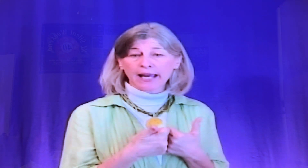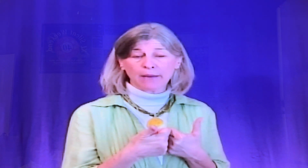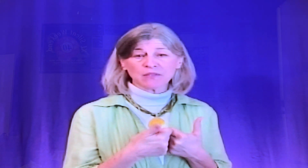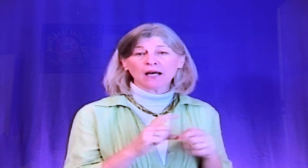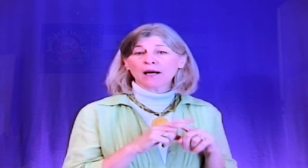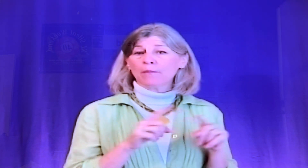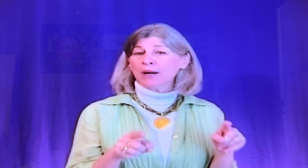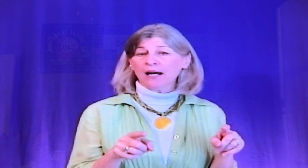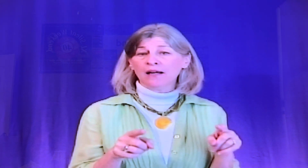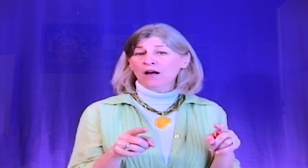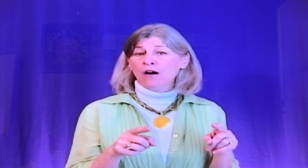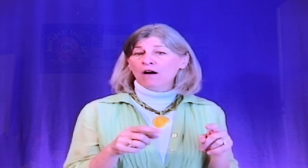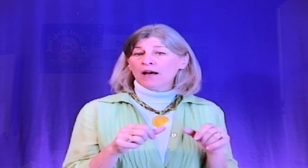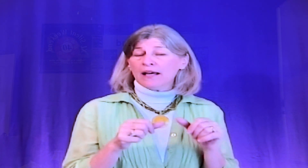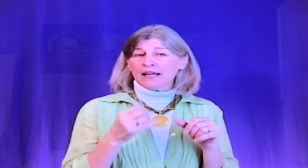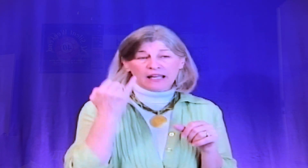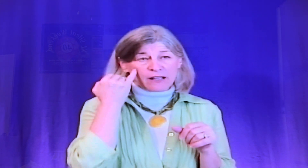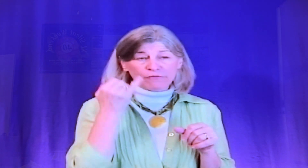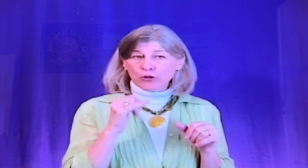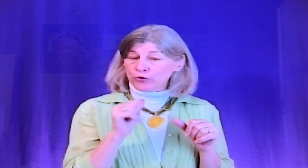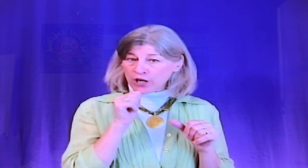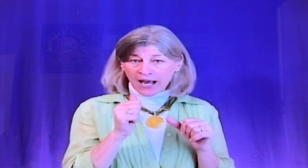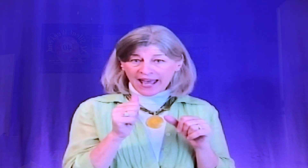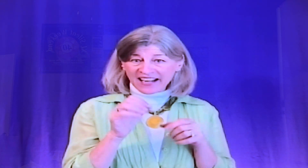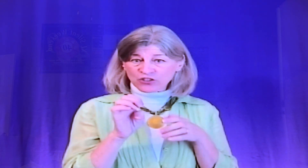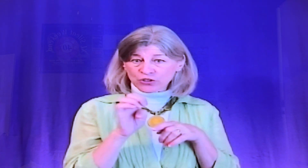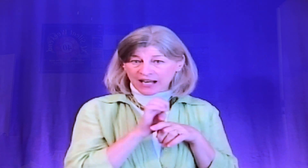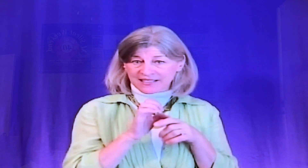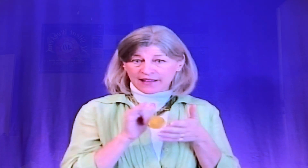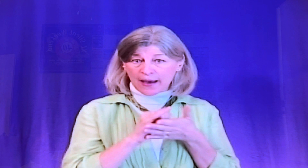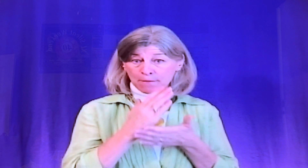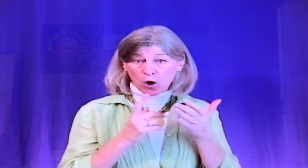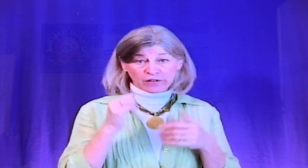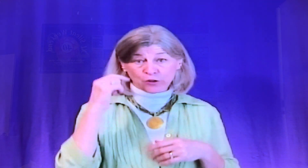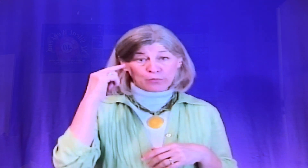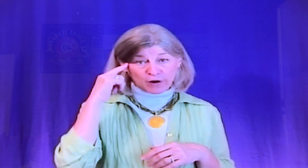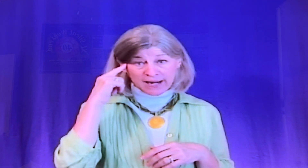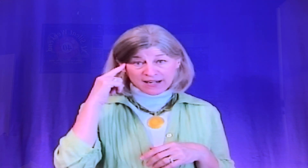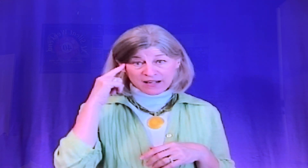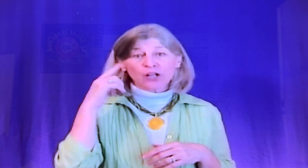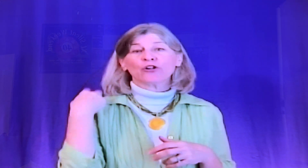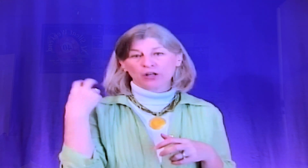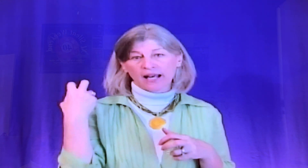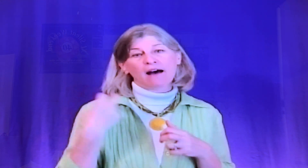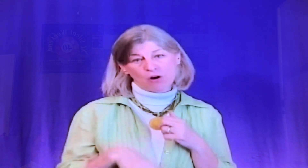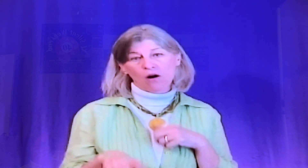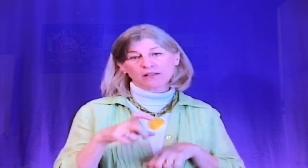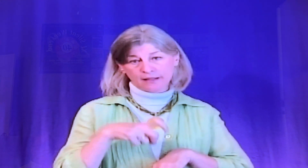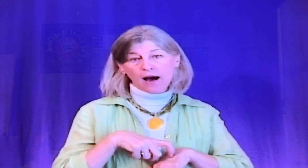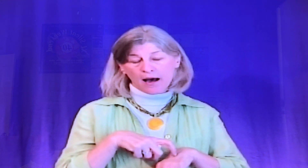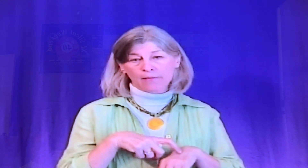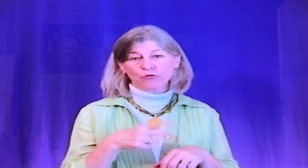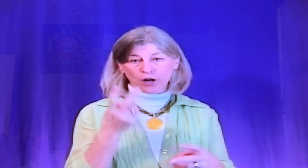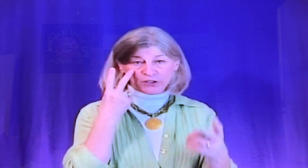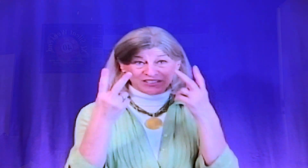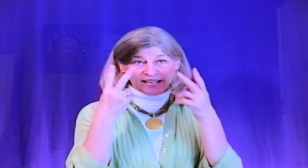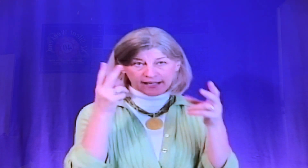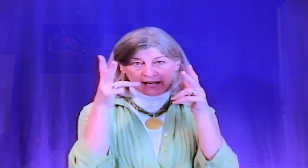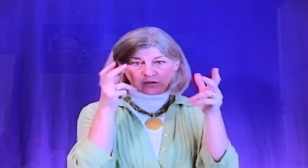games, but if you're not exercising that part of your brain, you're going to have a hard time trying to take in all